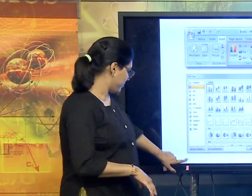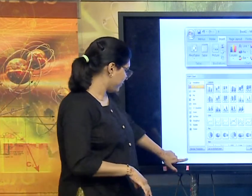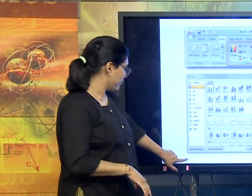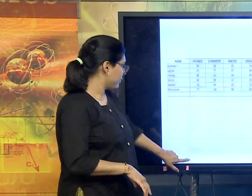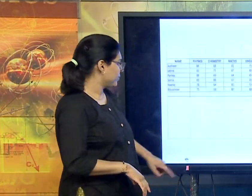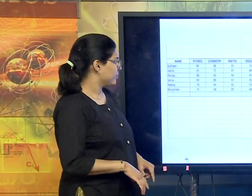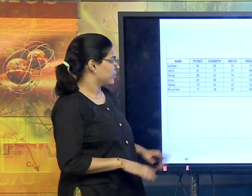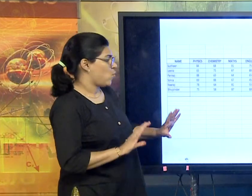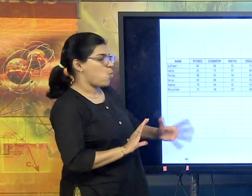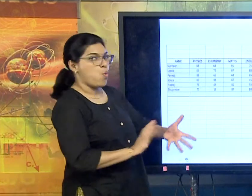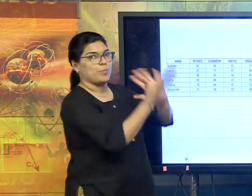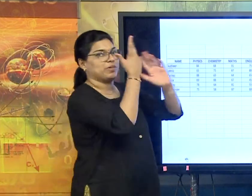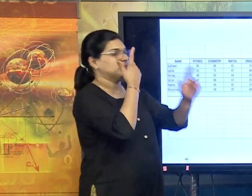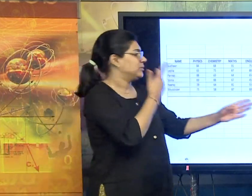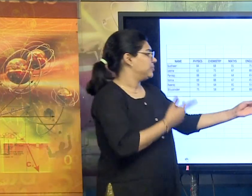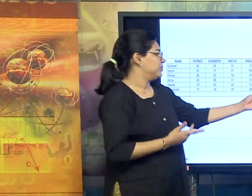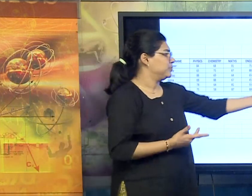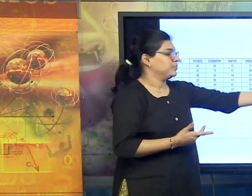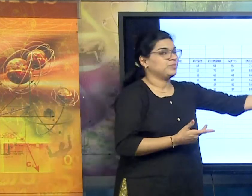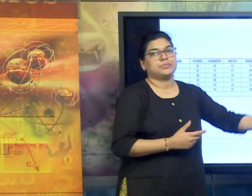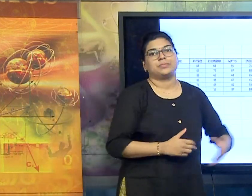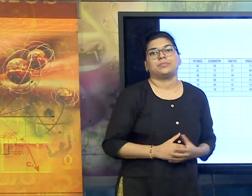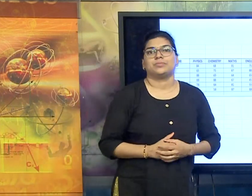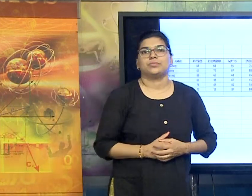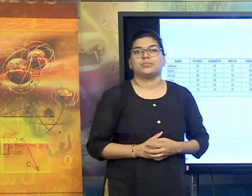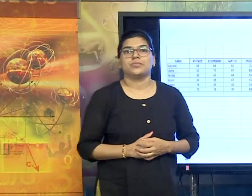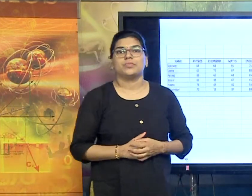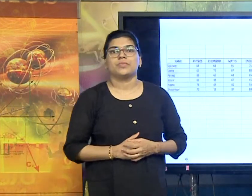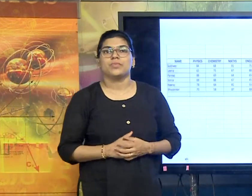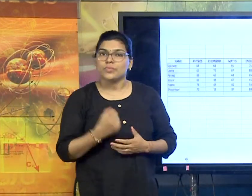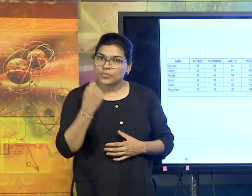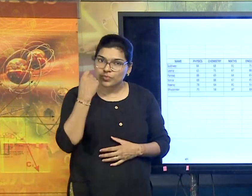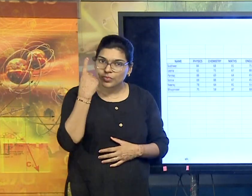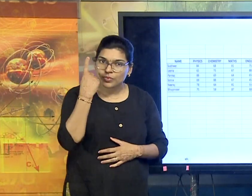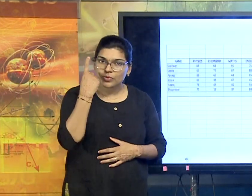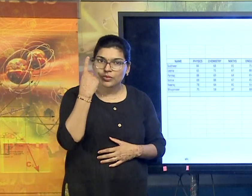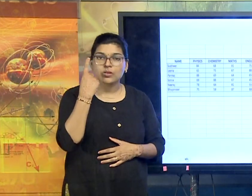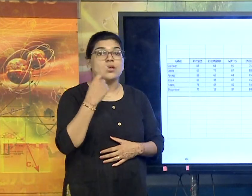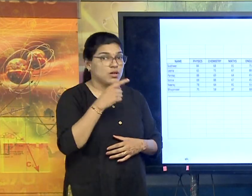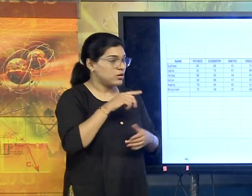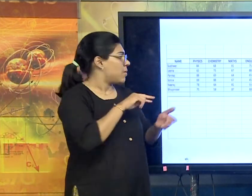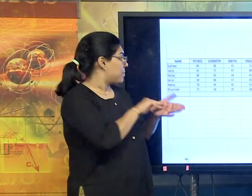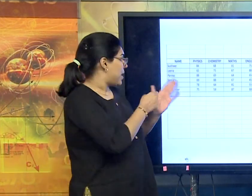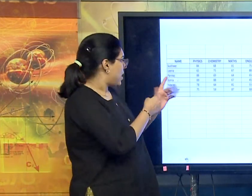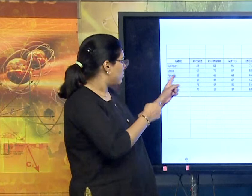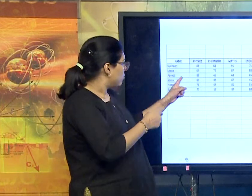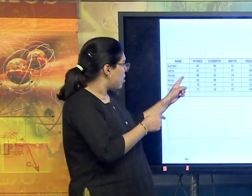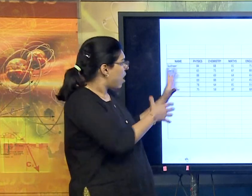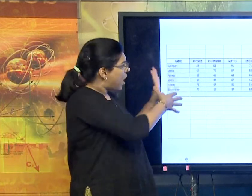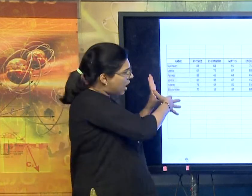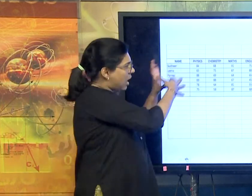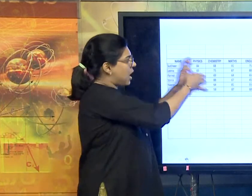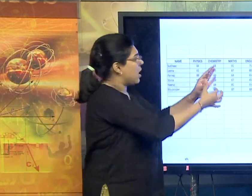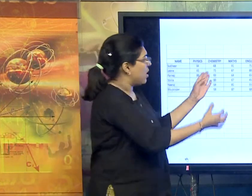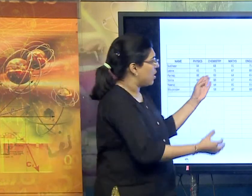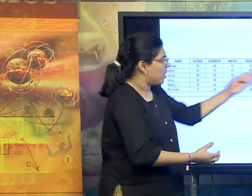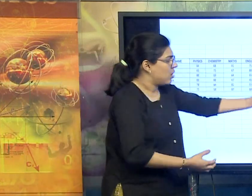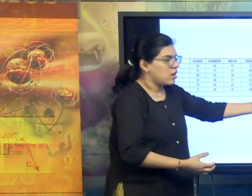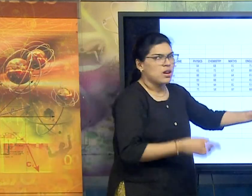Only you need to select the chart, and after you choose